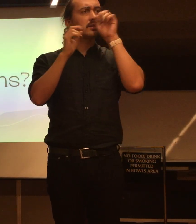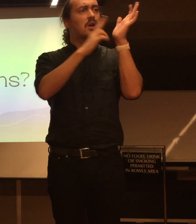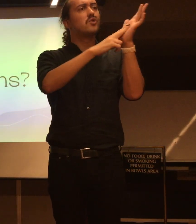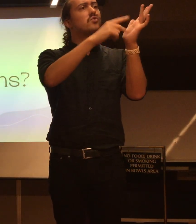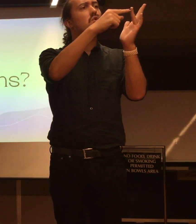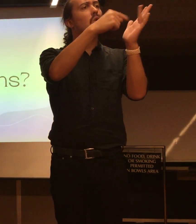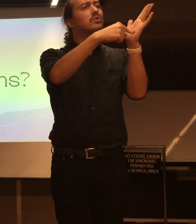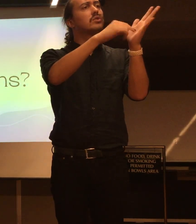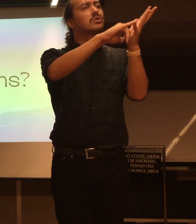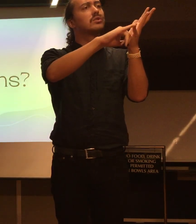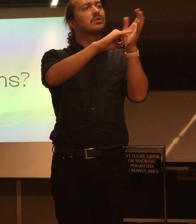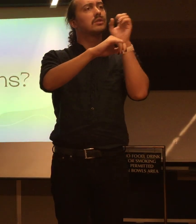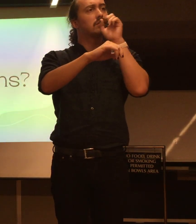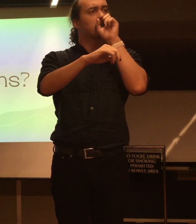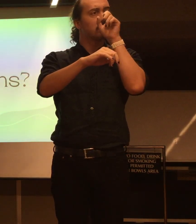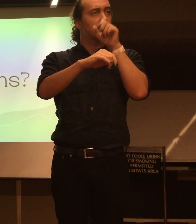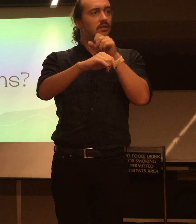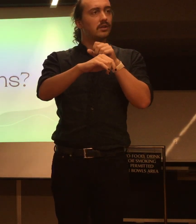nuts?